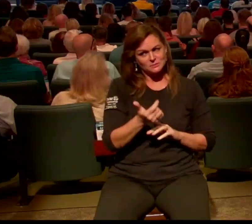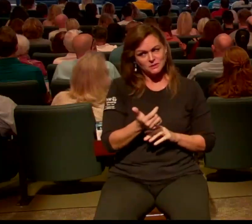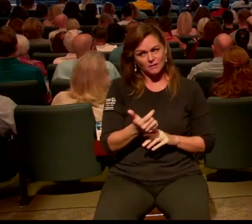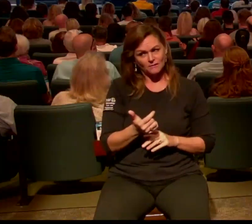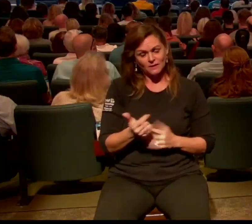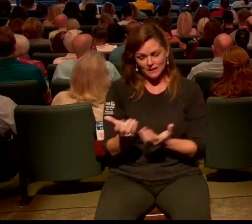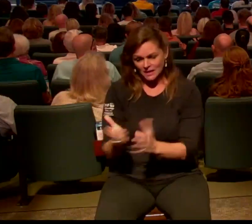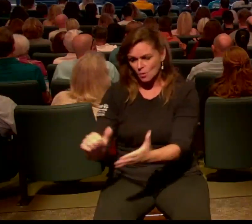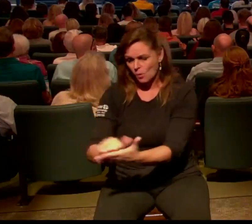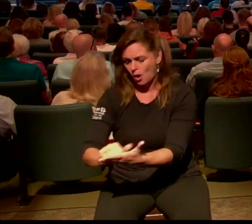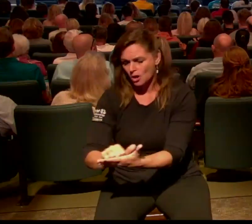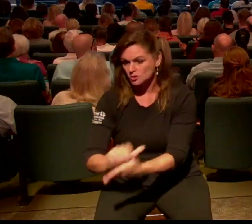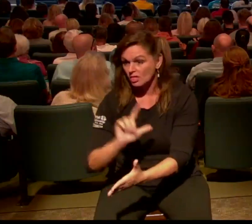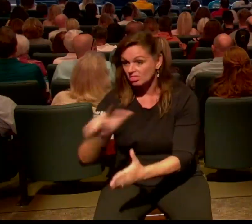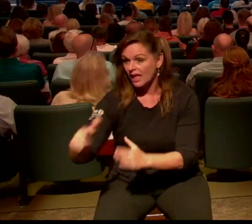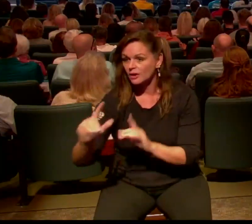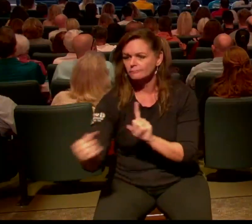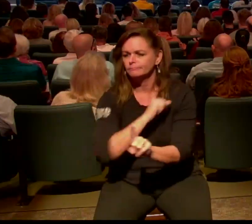deny you,